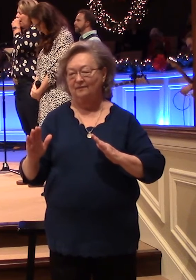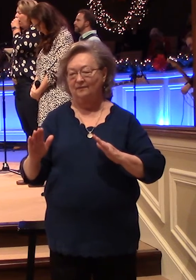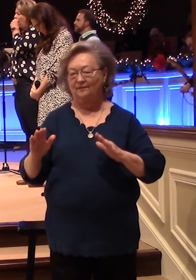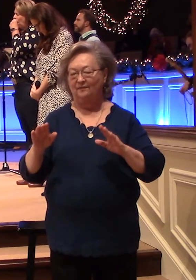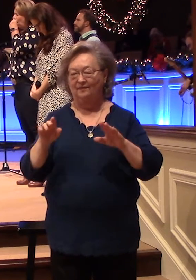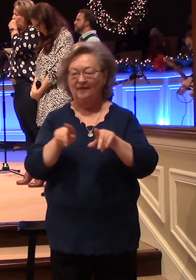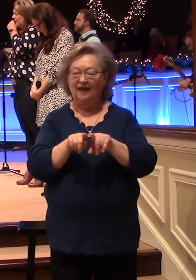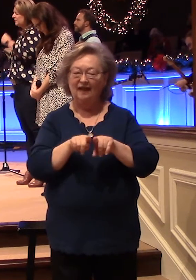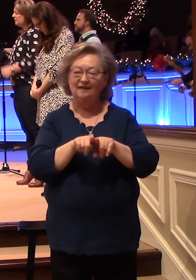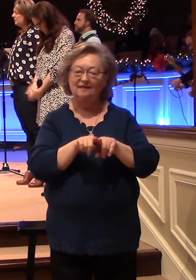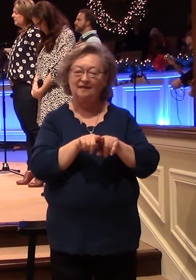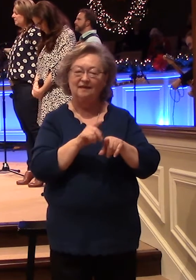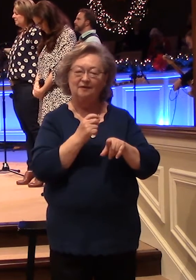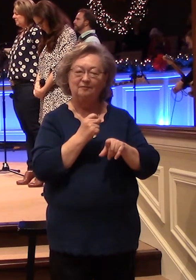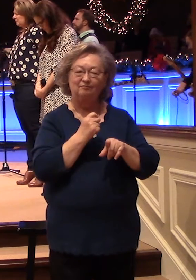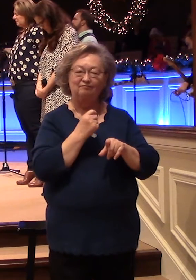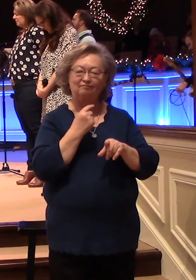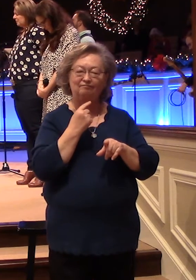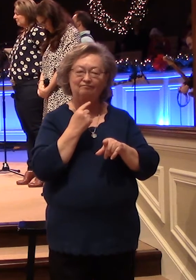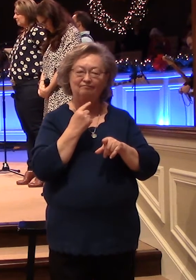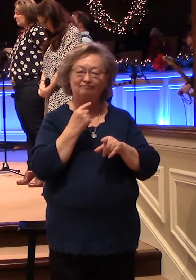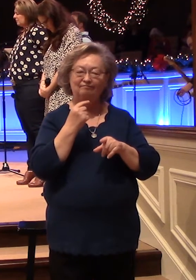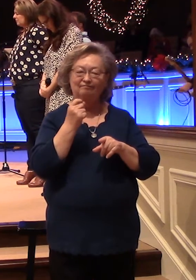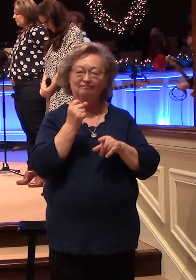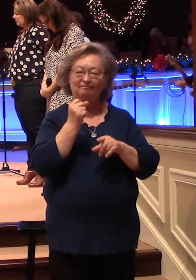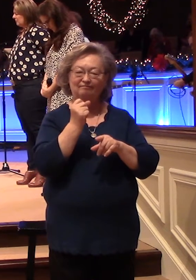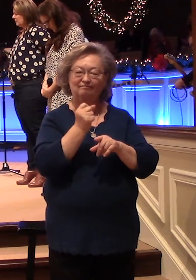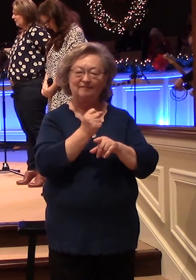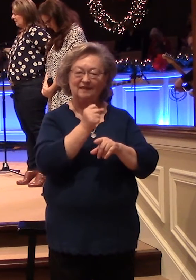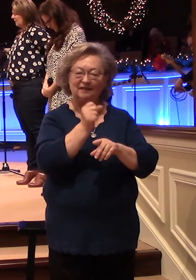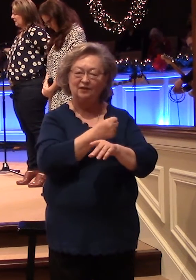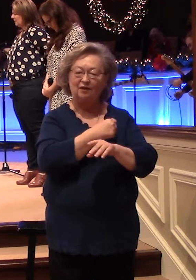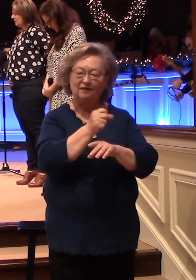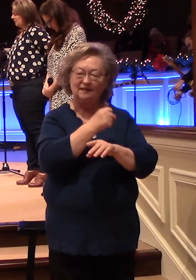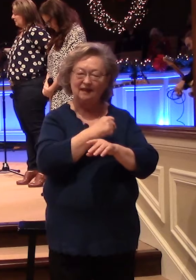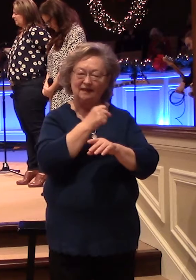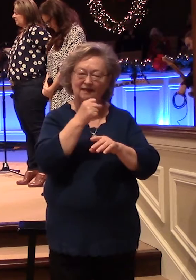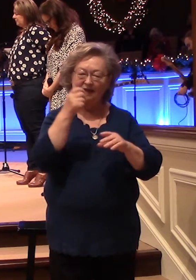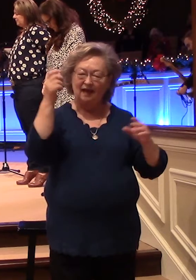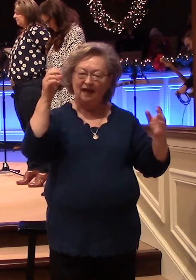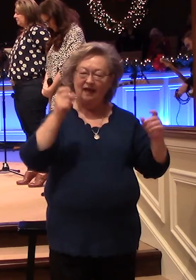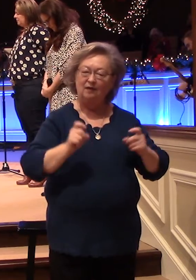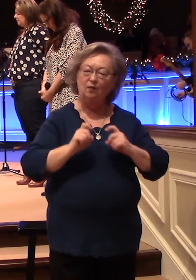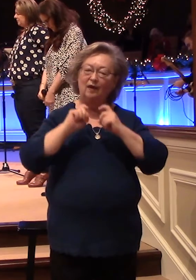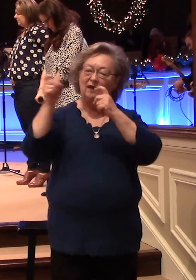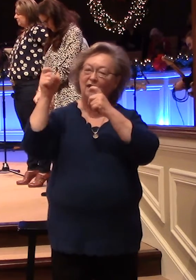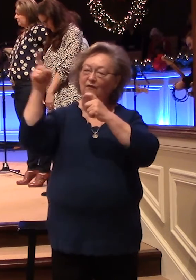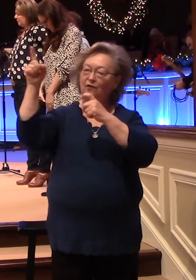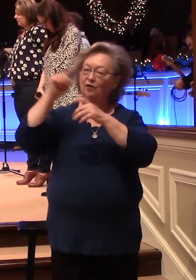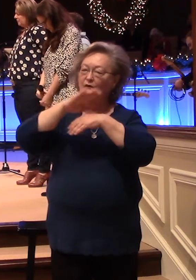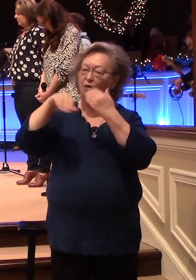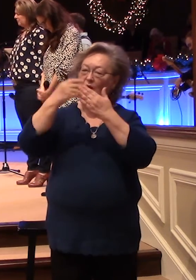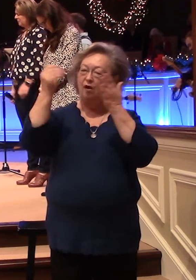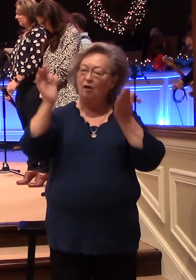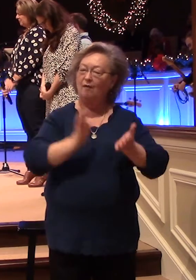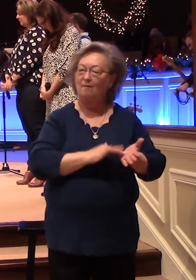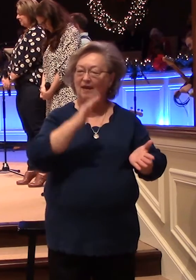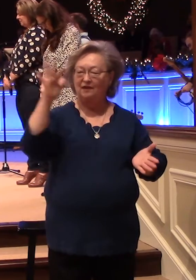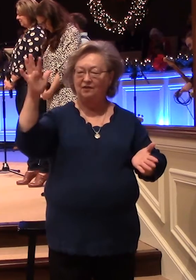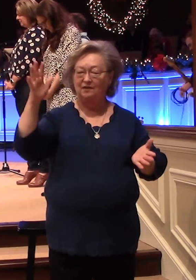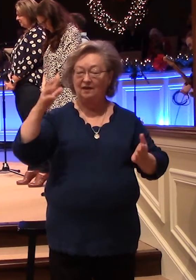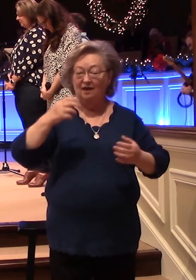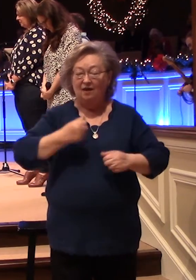ascribe to you all majesty. Lord, we confess to you that in the